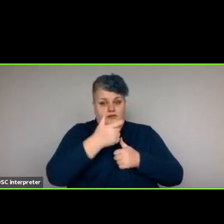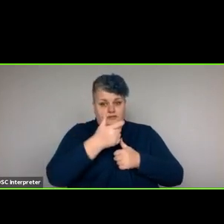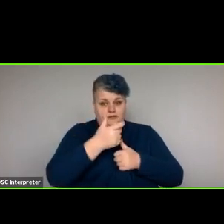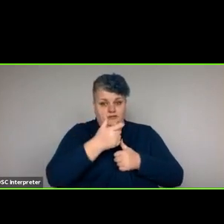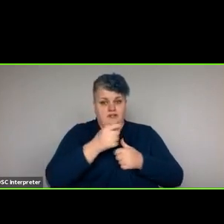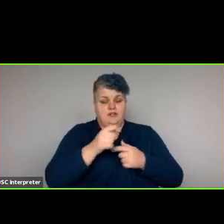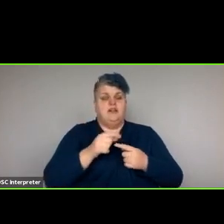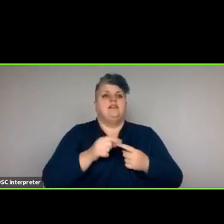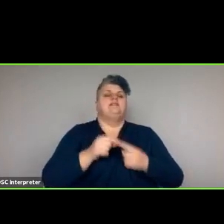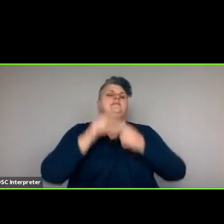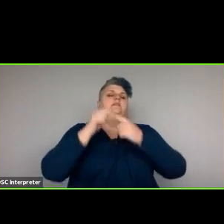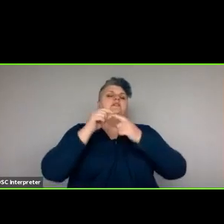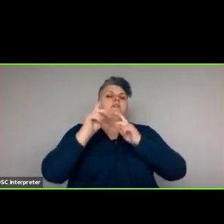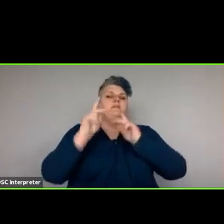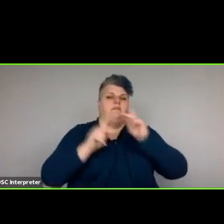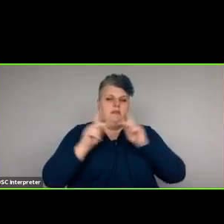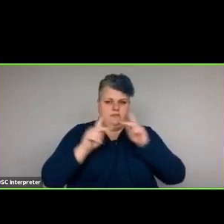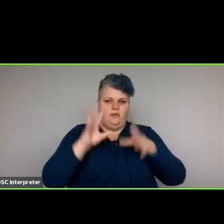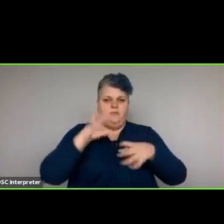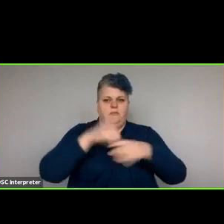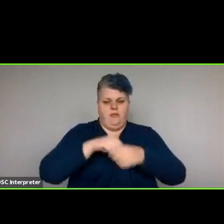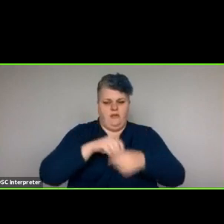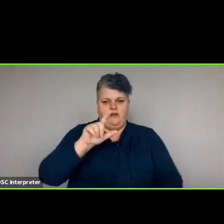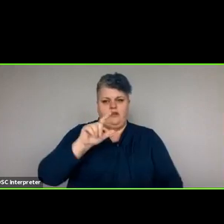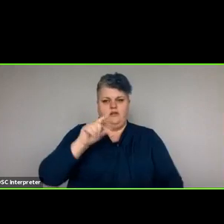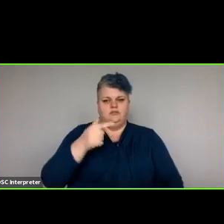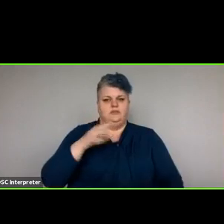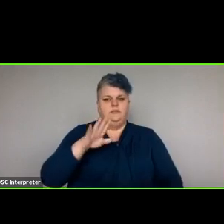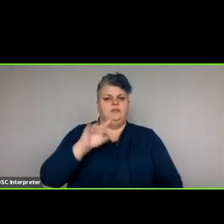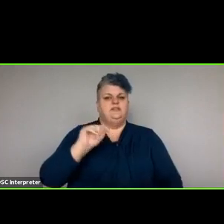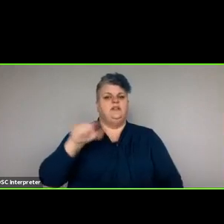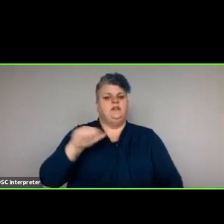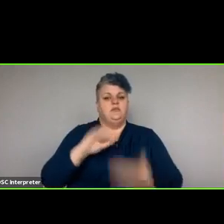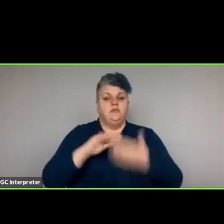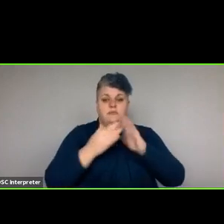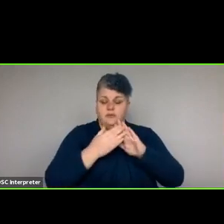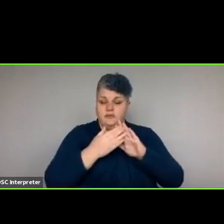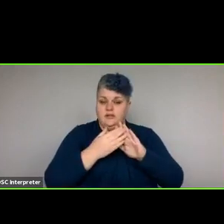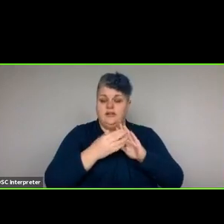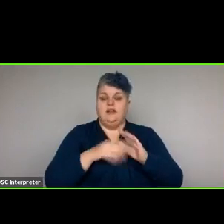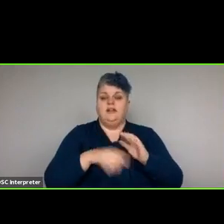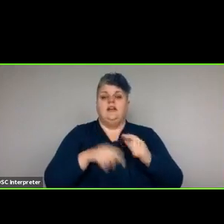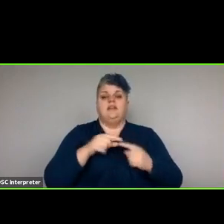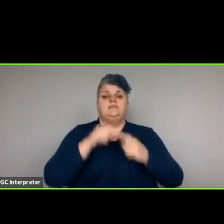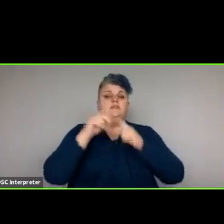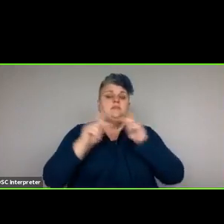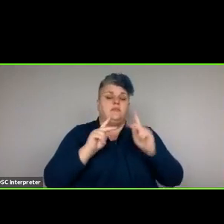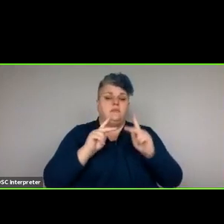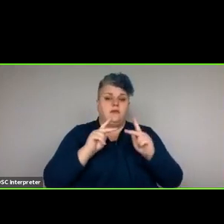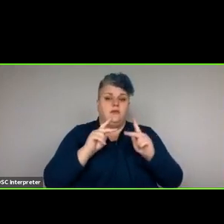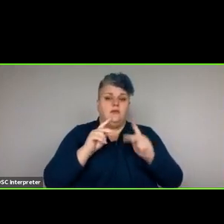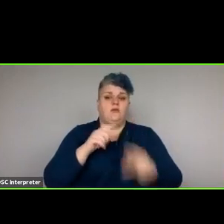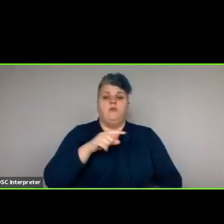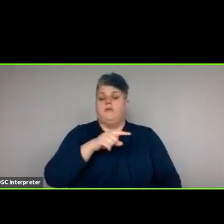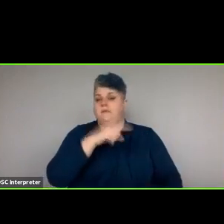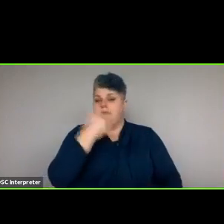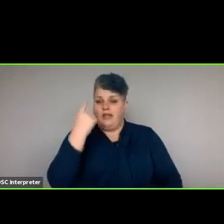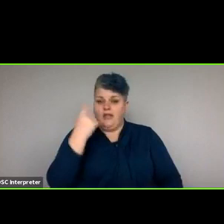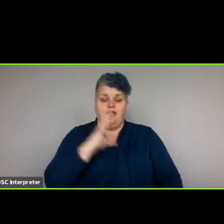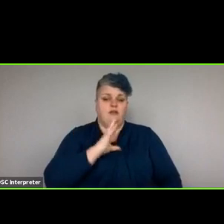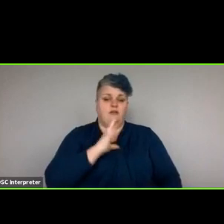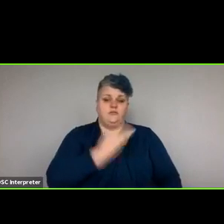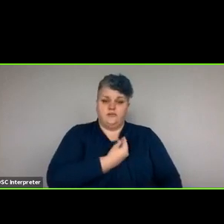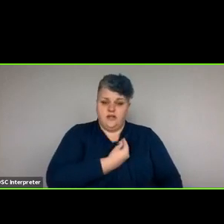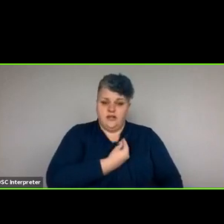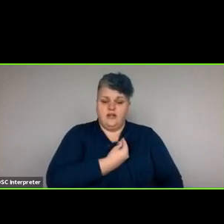especially members of the LGBTQ community, especially members of our community who are Black or who are trans